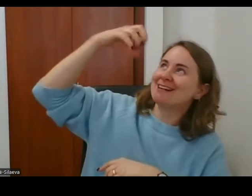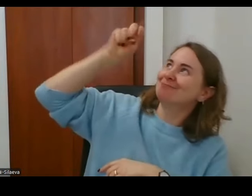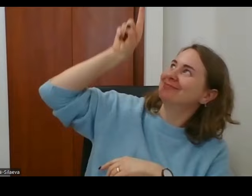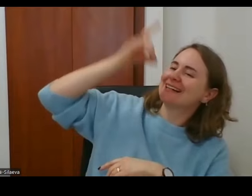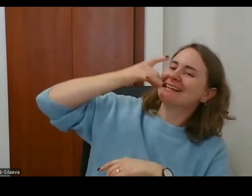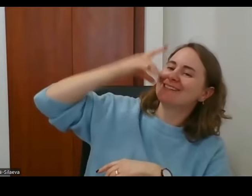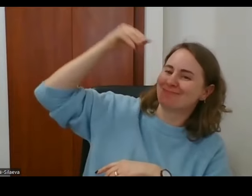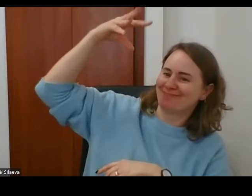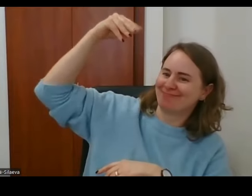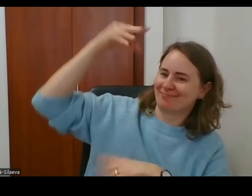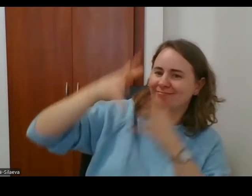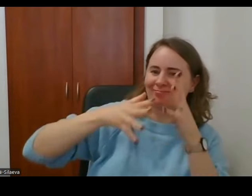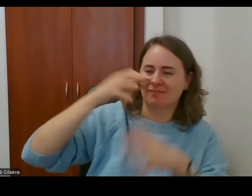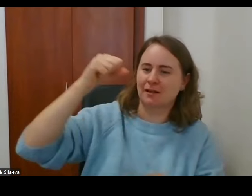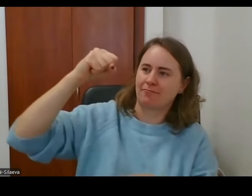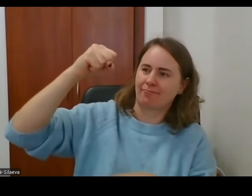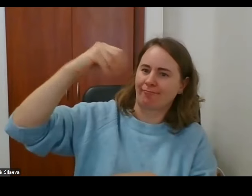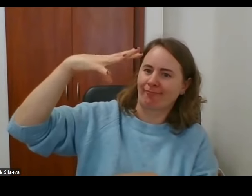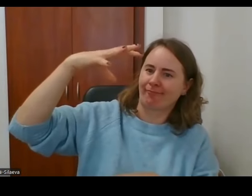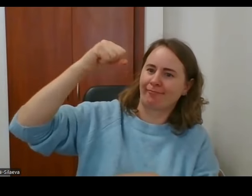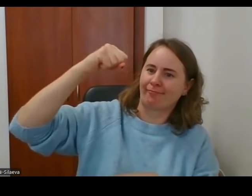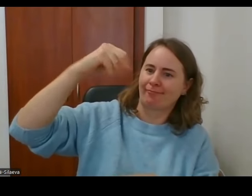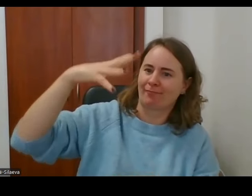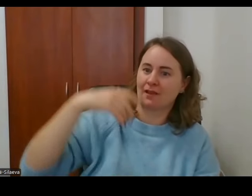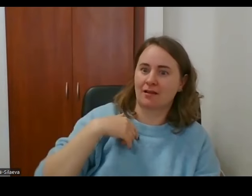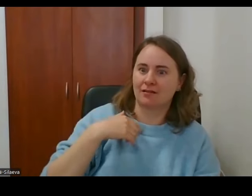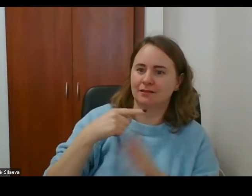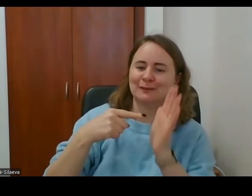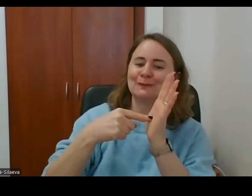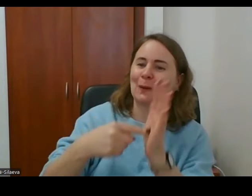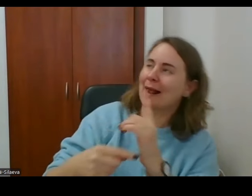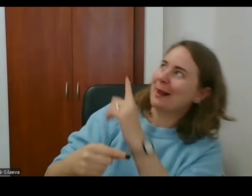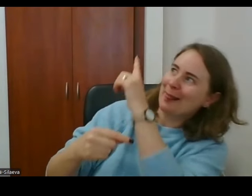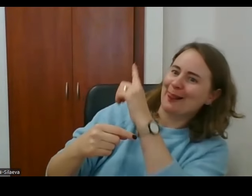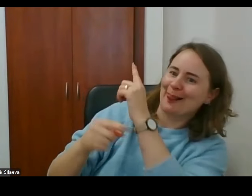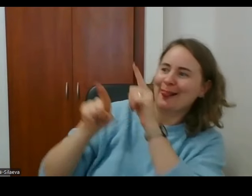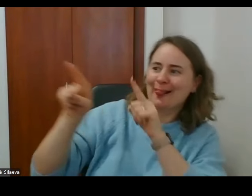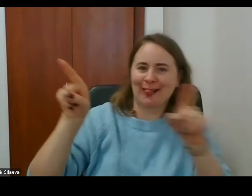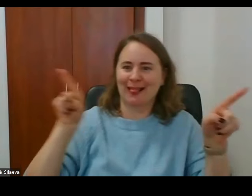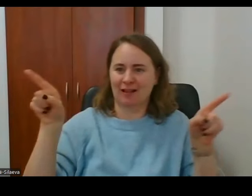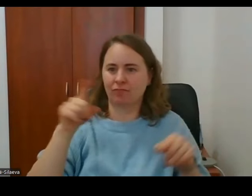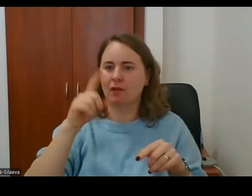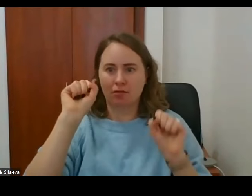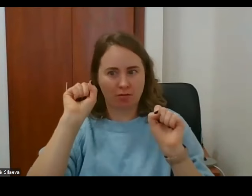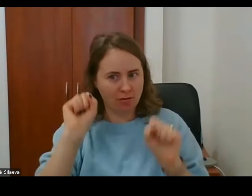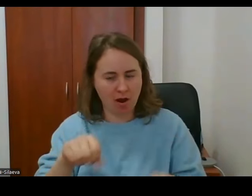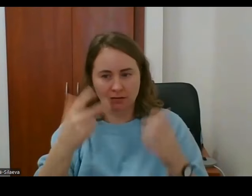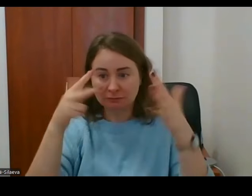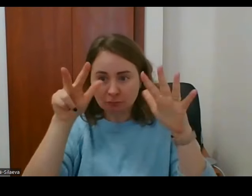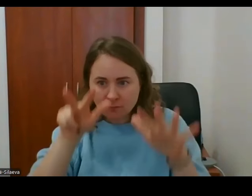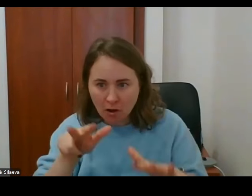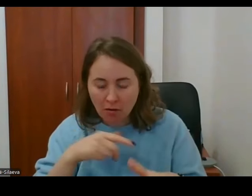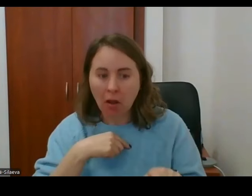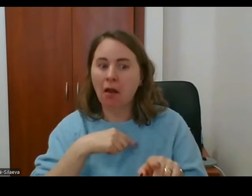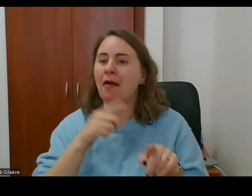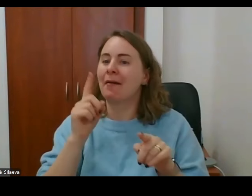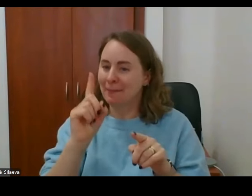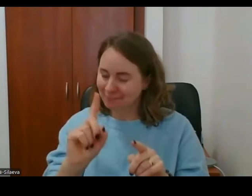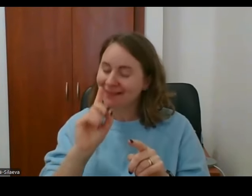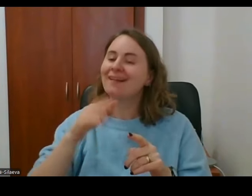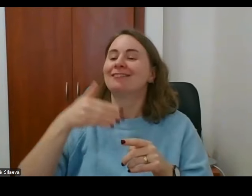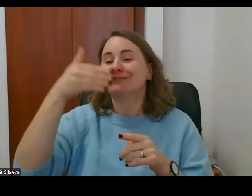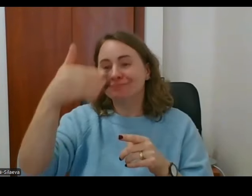was 8 months old, she showed me her first sign. It was light because I was showing her different lamps. So